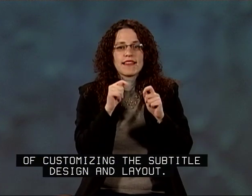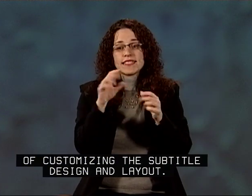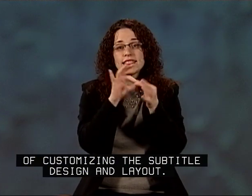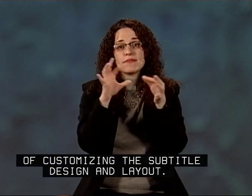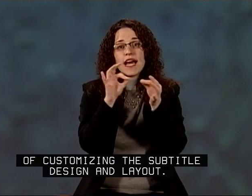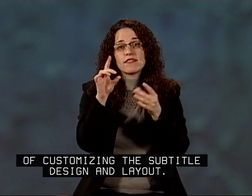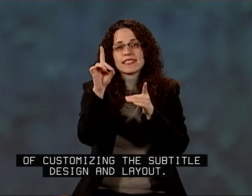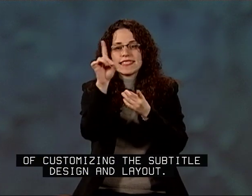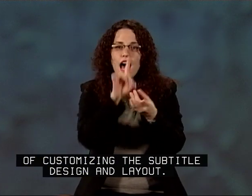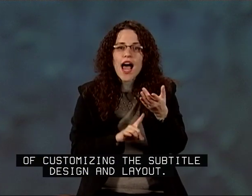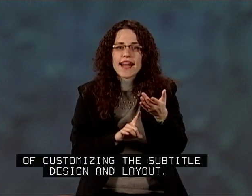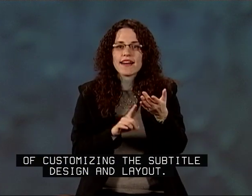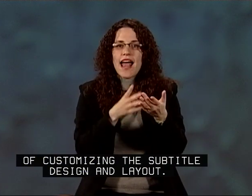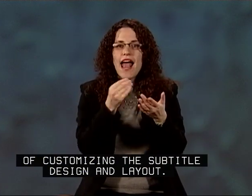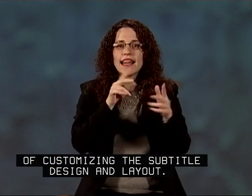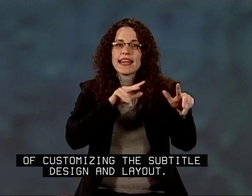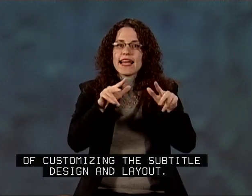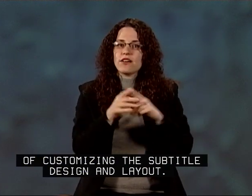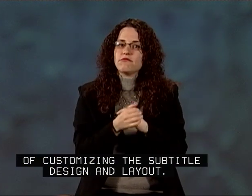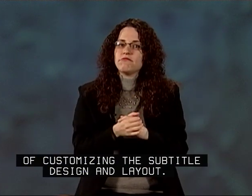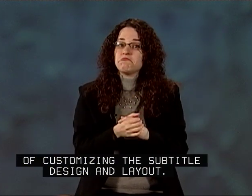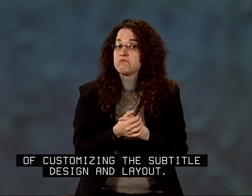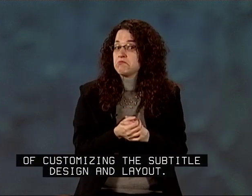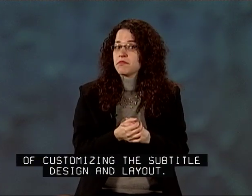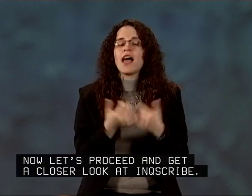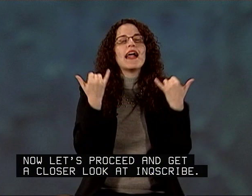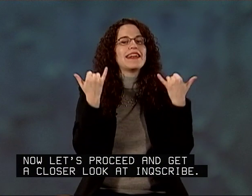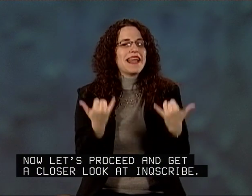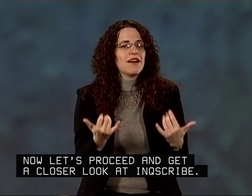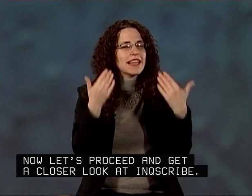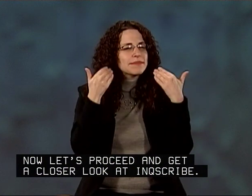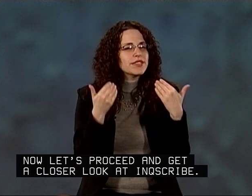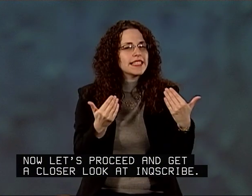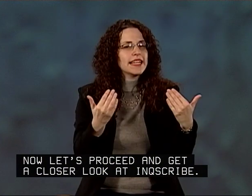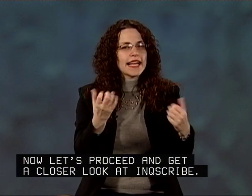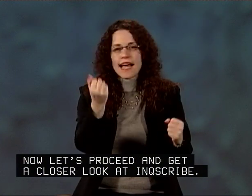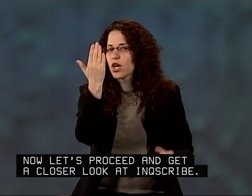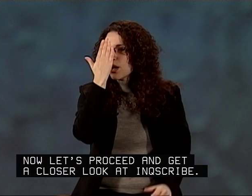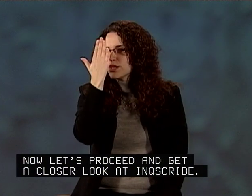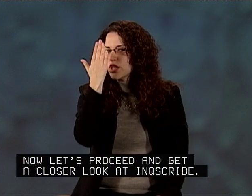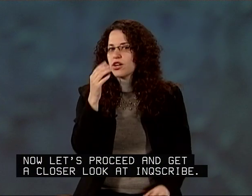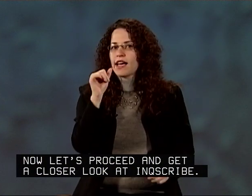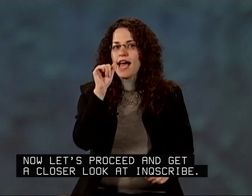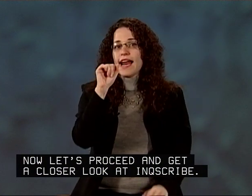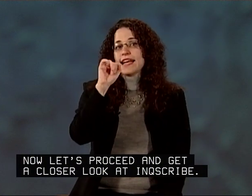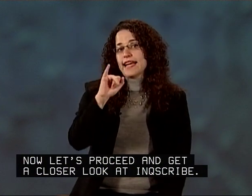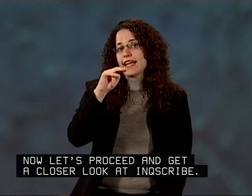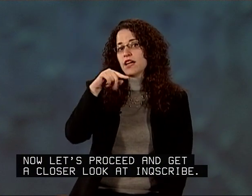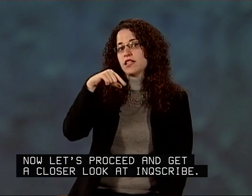the subtitle design and layout. Now let's proceed and get a closer look at